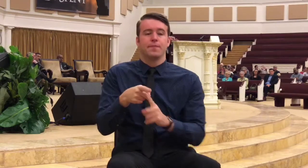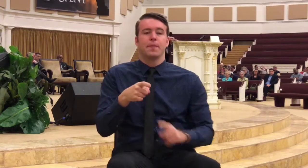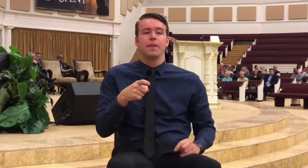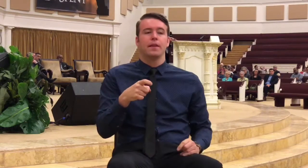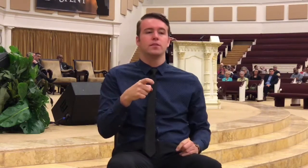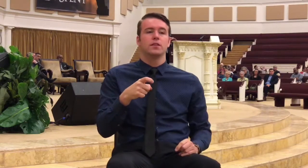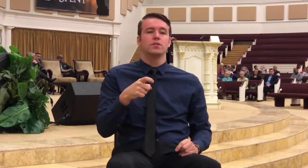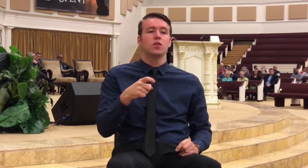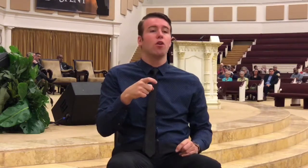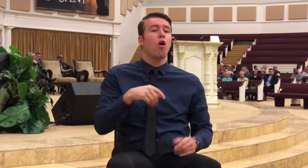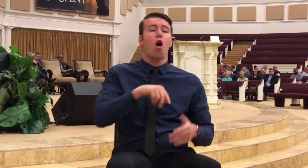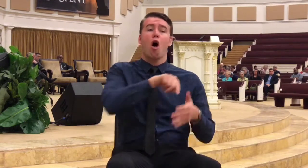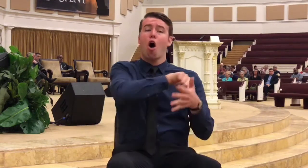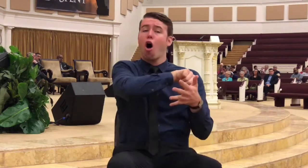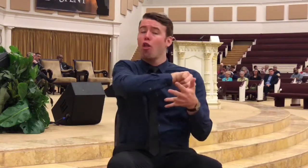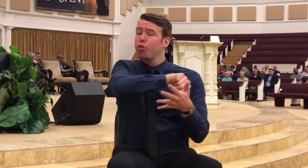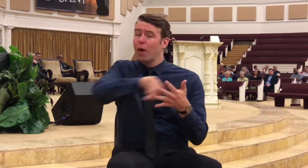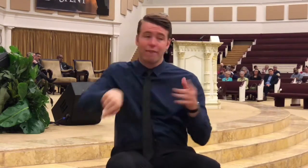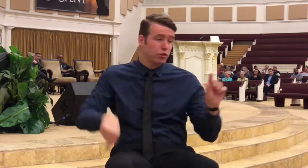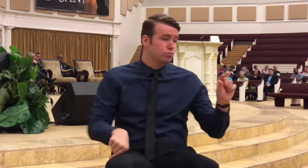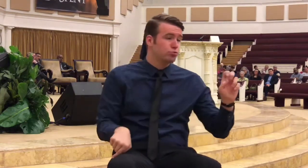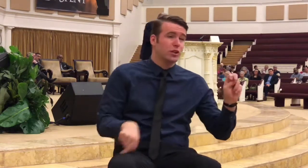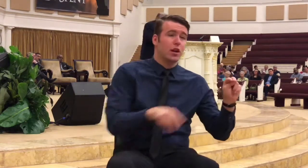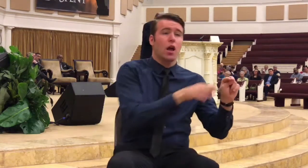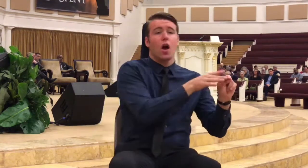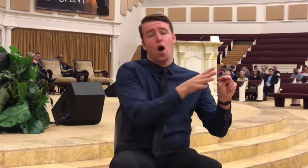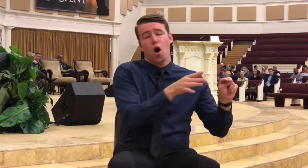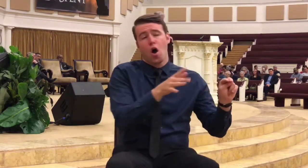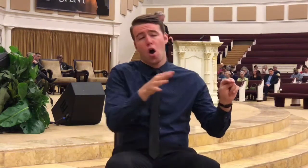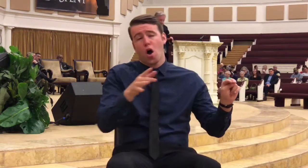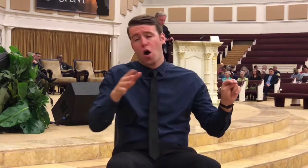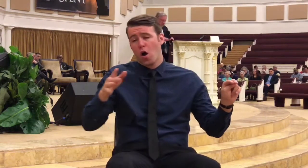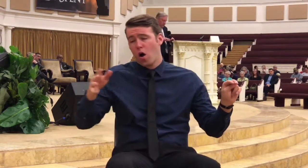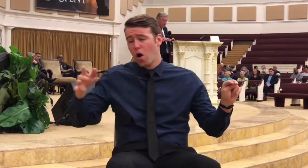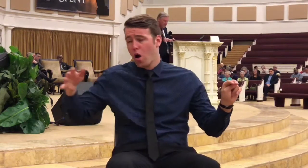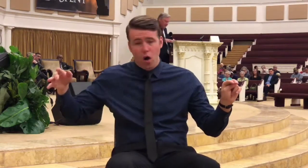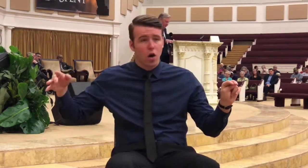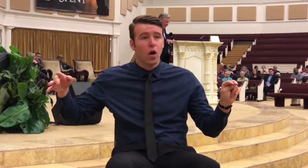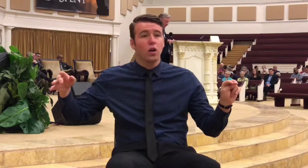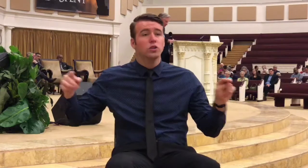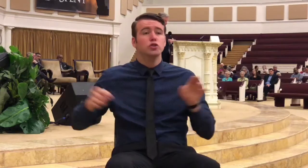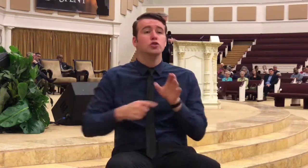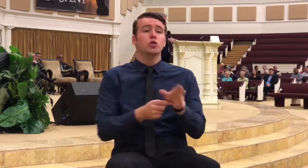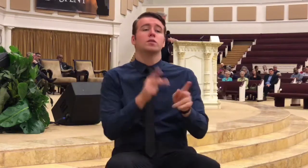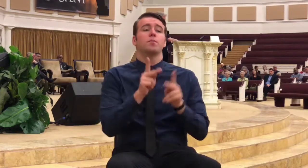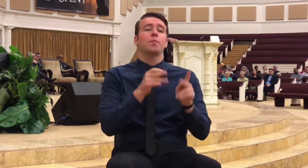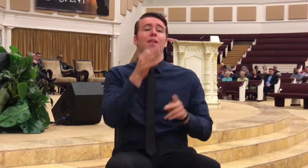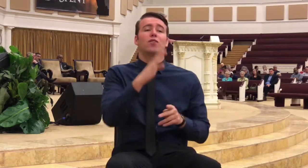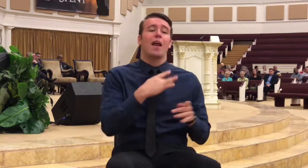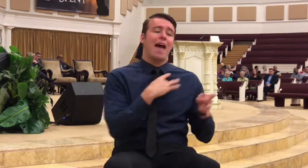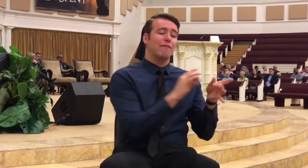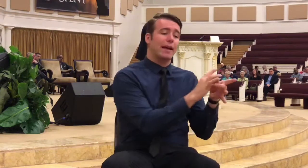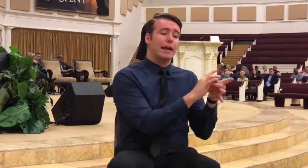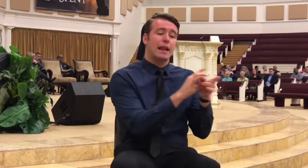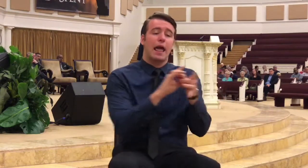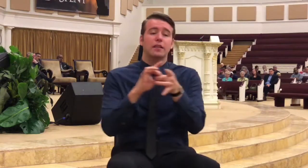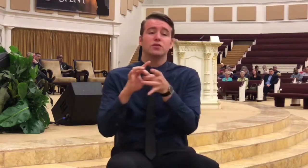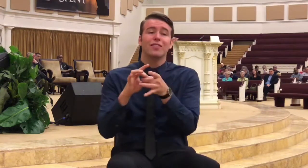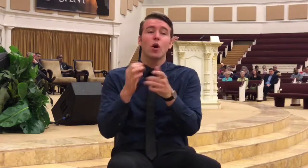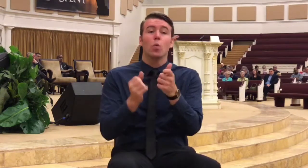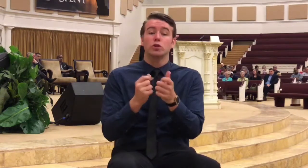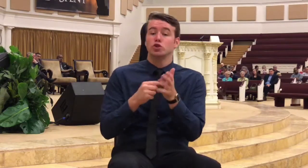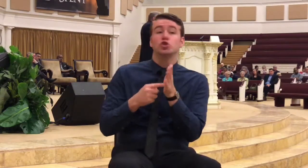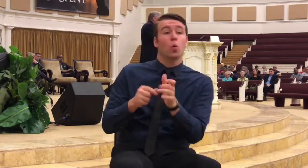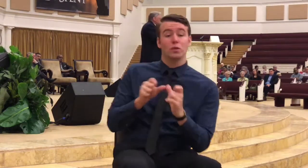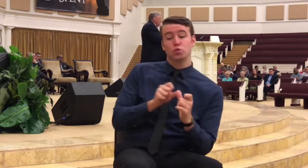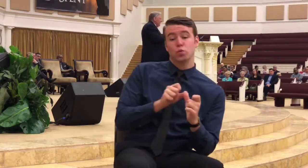all the way through the book, the people of God have this connectivity that is continuing.